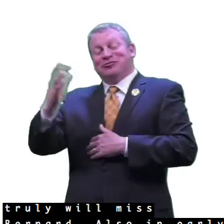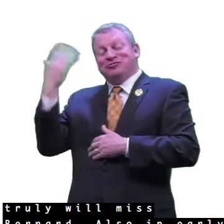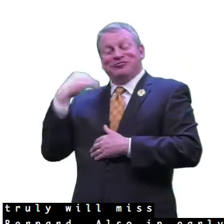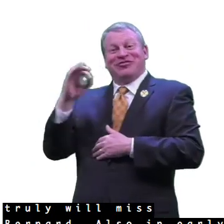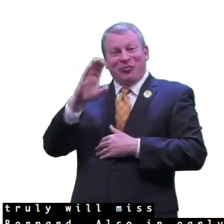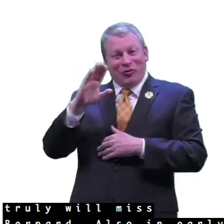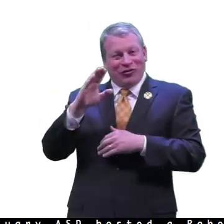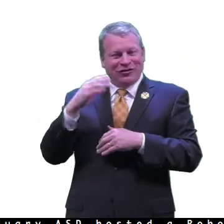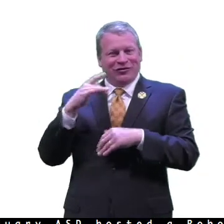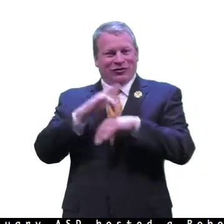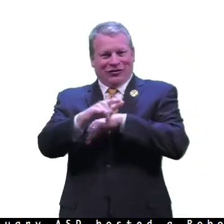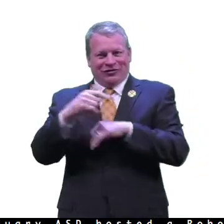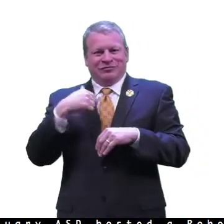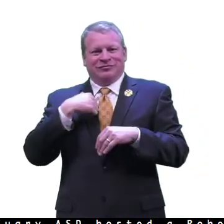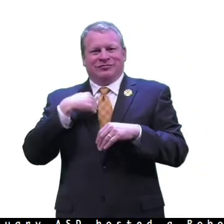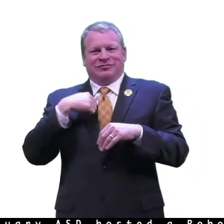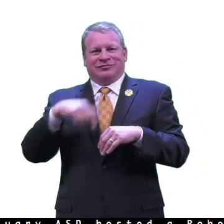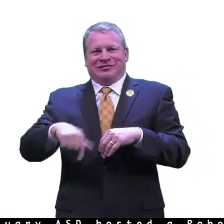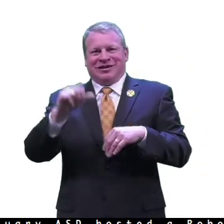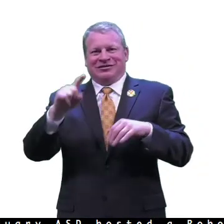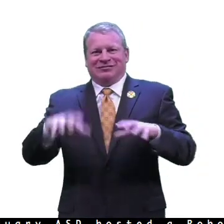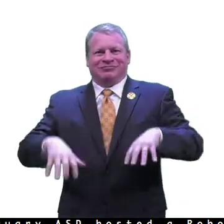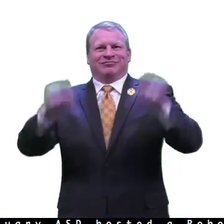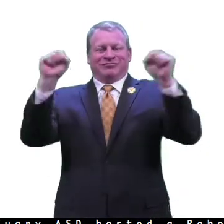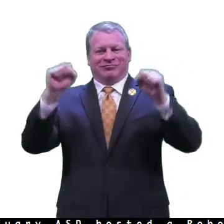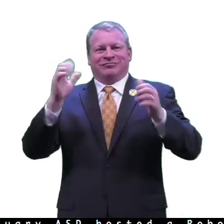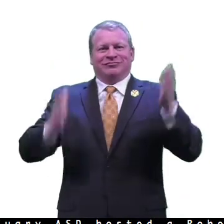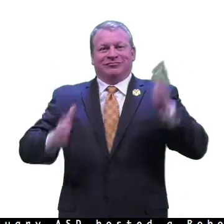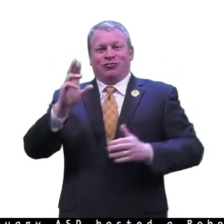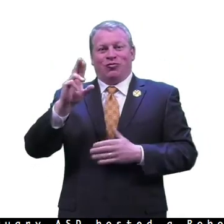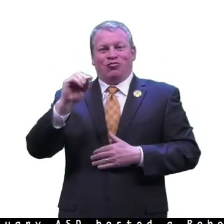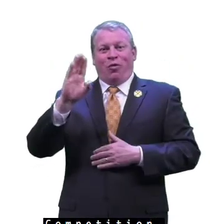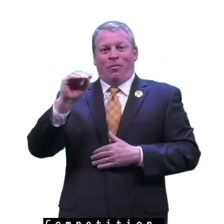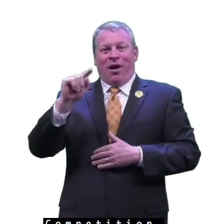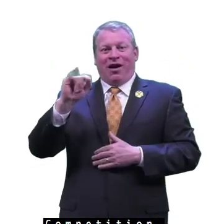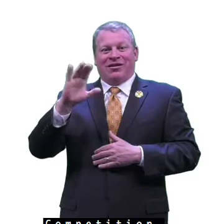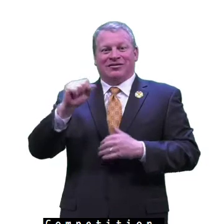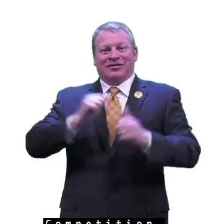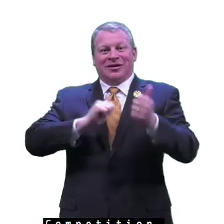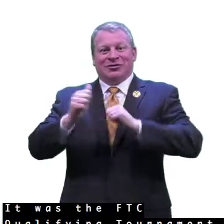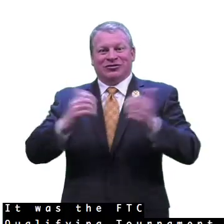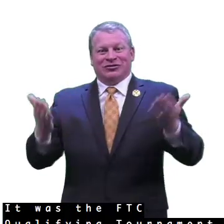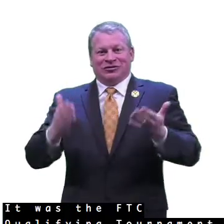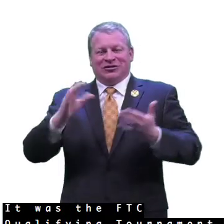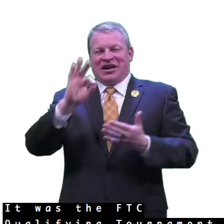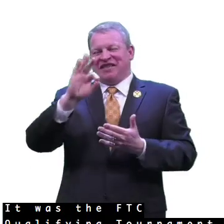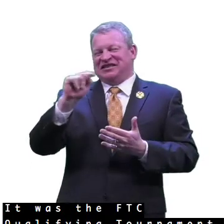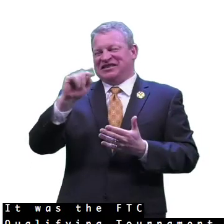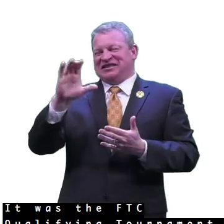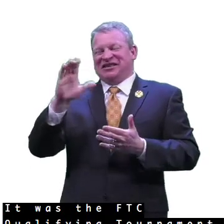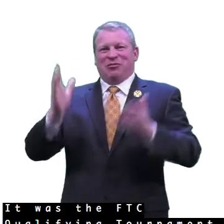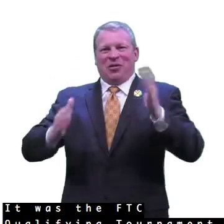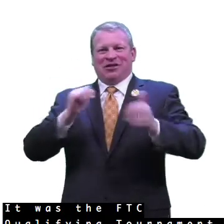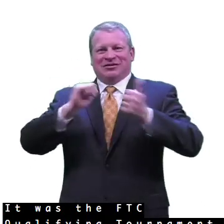Also in early February, ASD hosted a robotics competition. It was the FTC qualifying